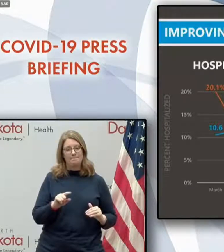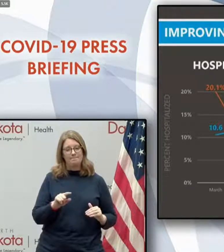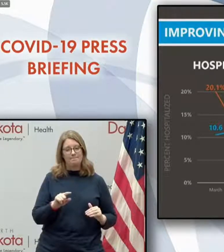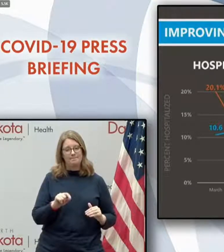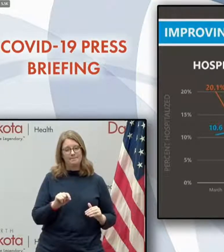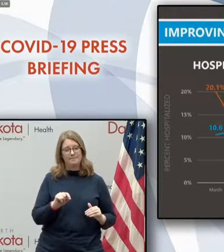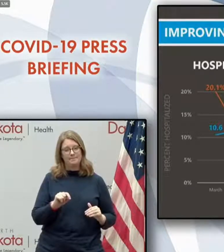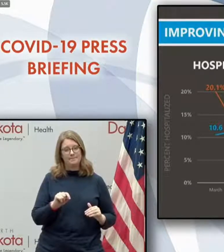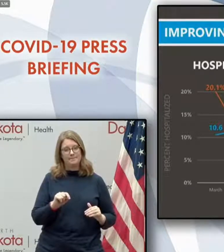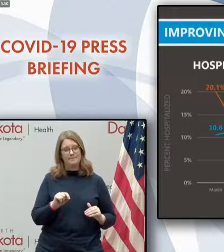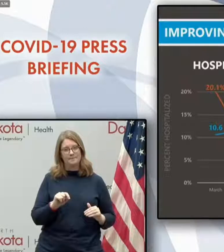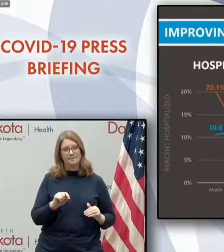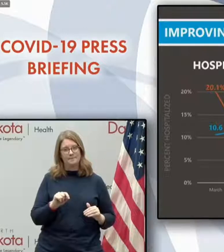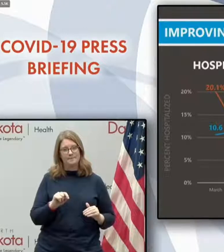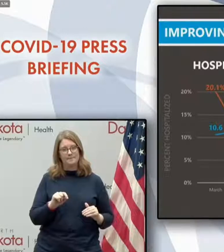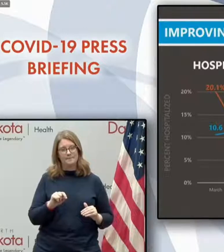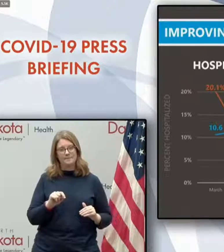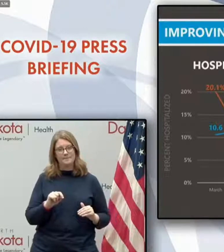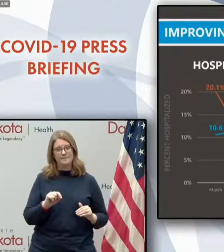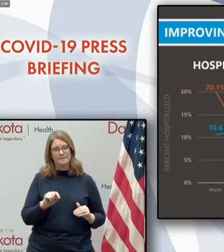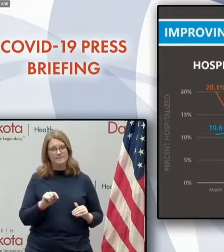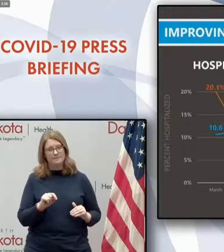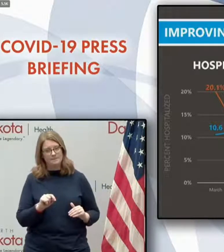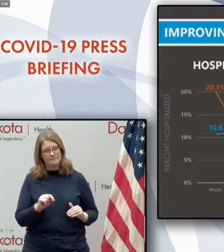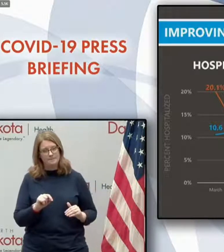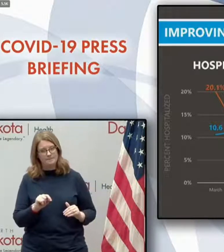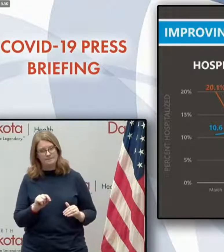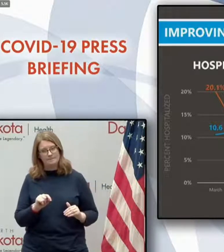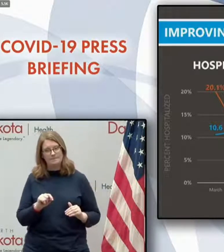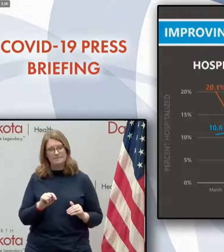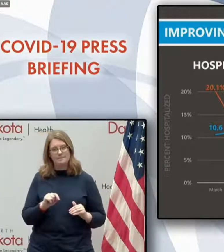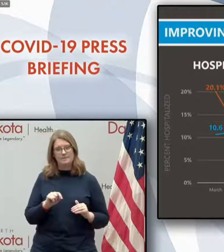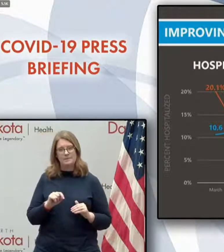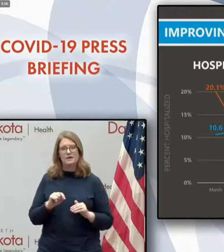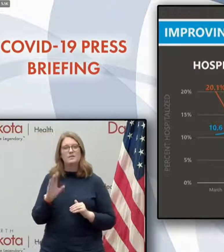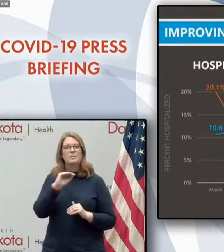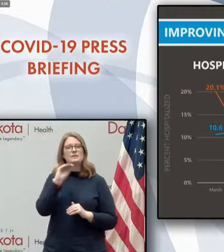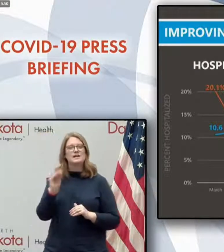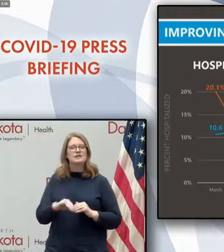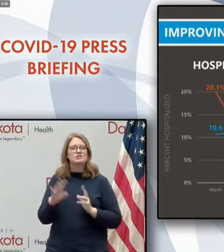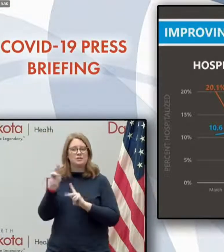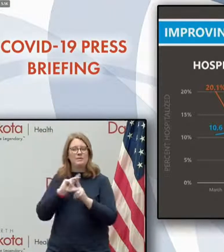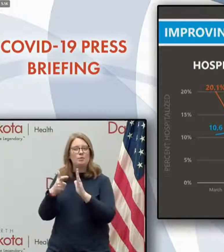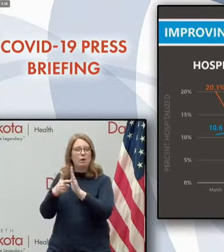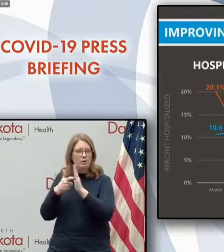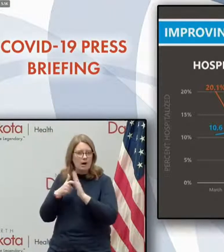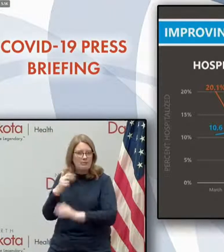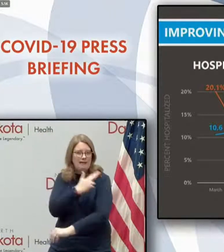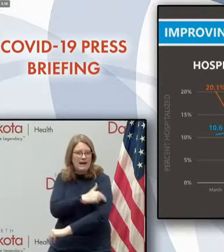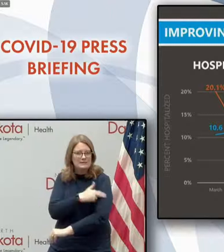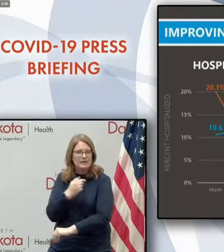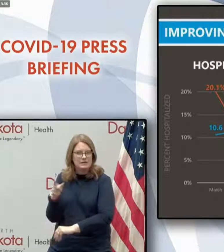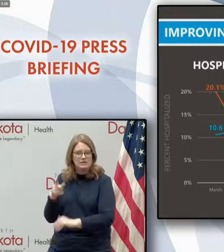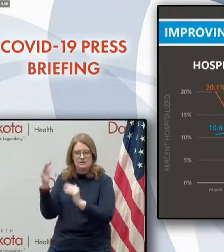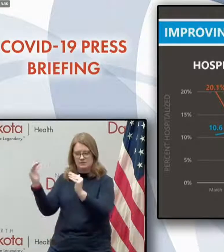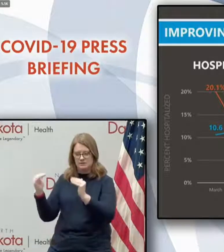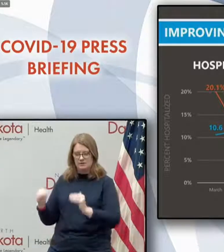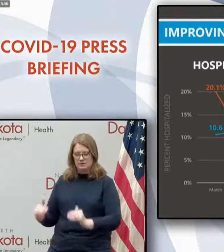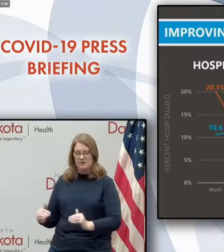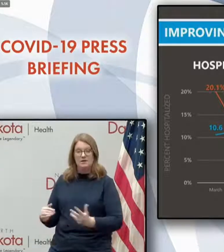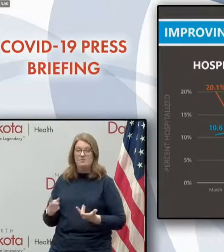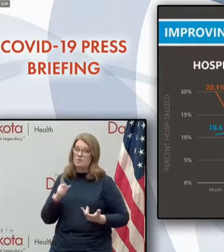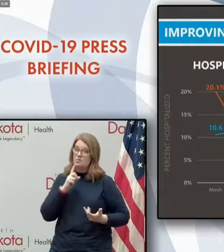the total cases in the state that require hospitalization are going down, but that's a reflection really of our strong